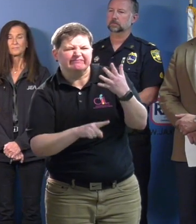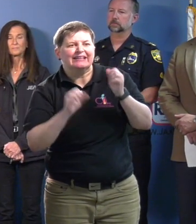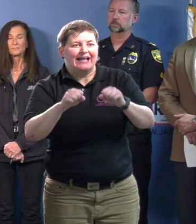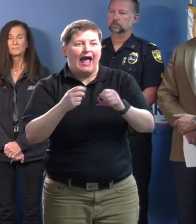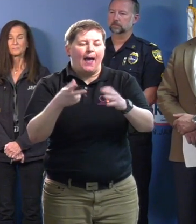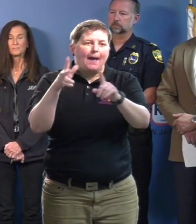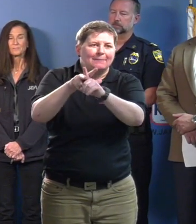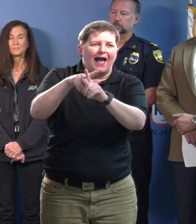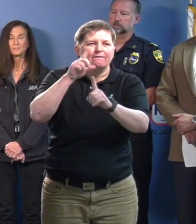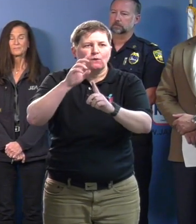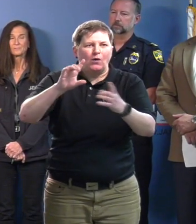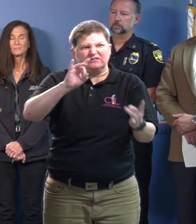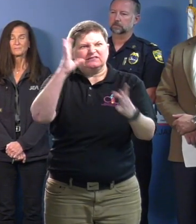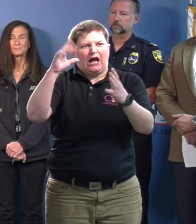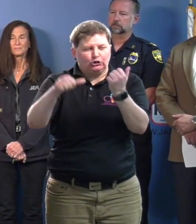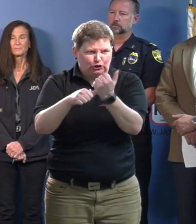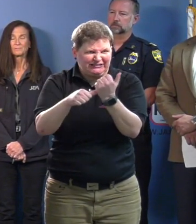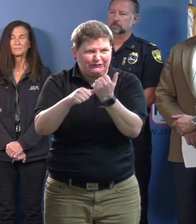assistance at